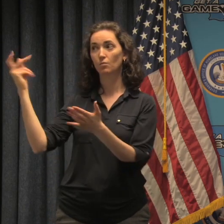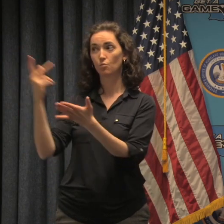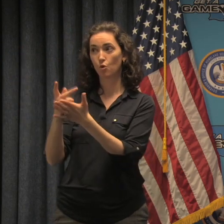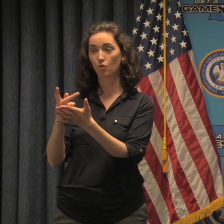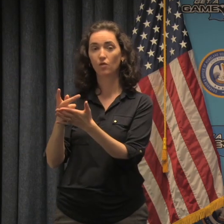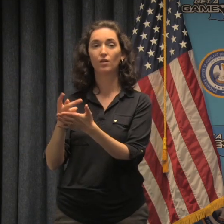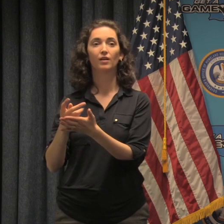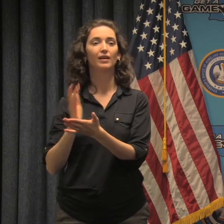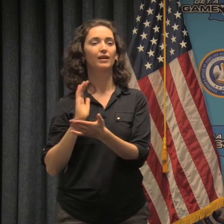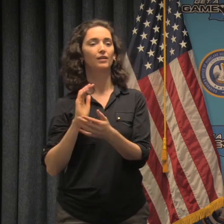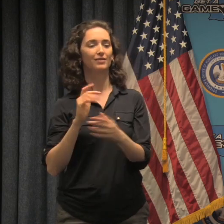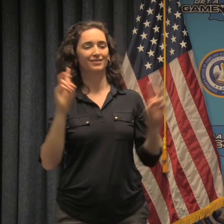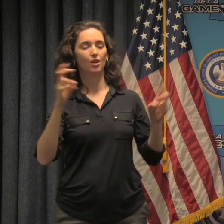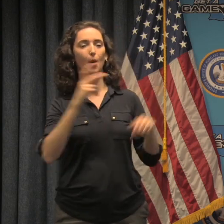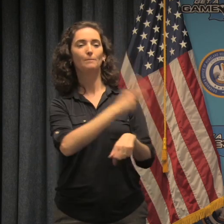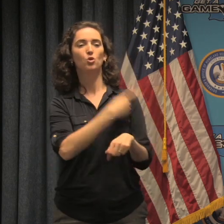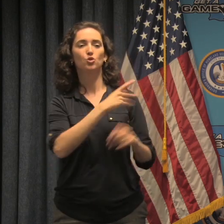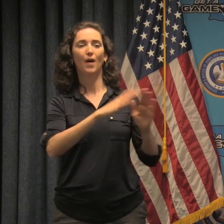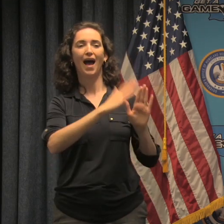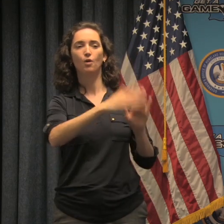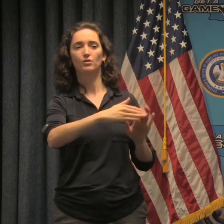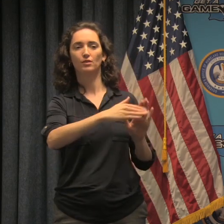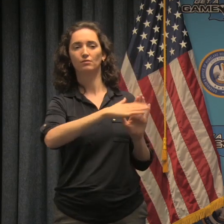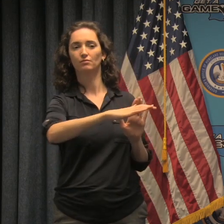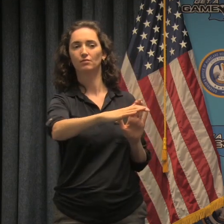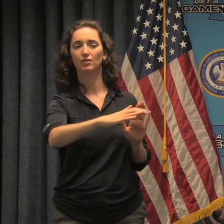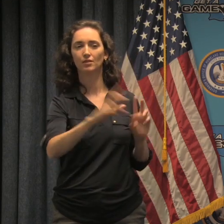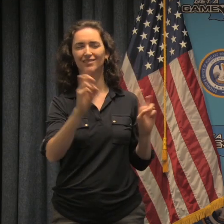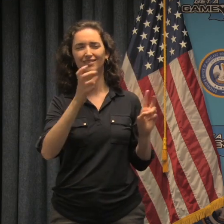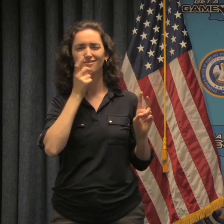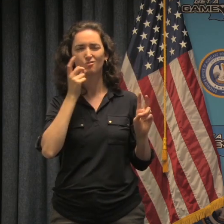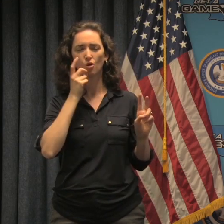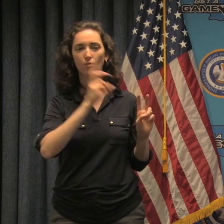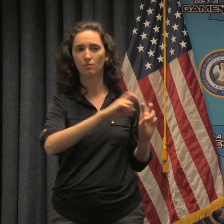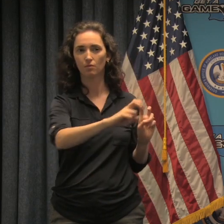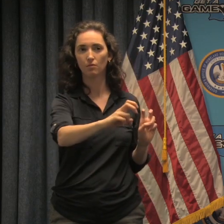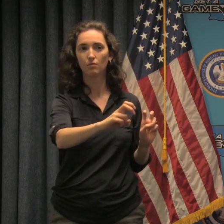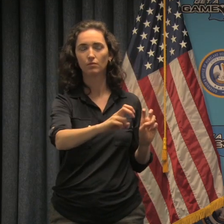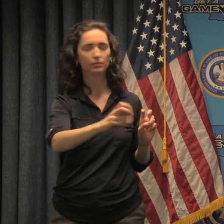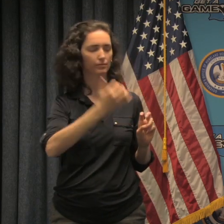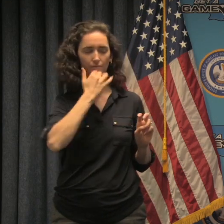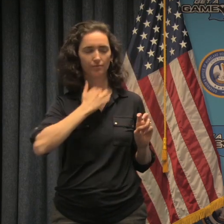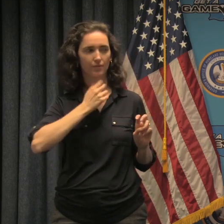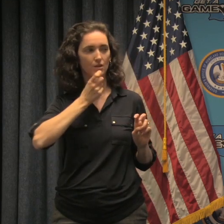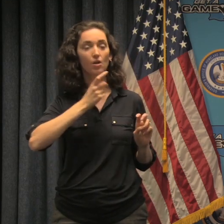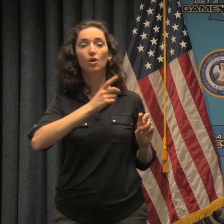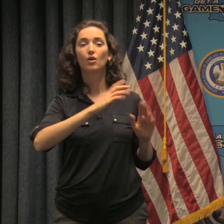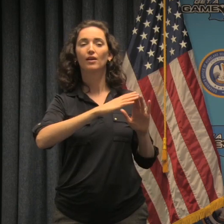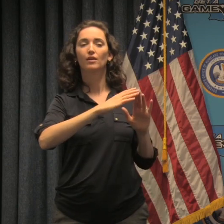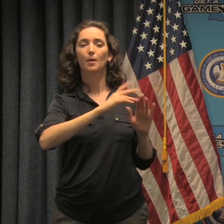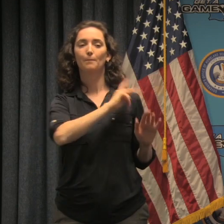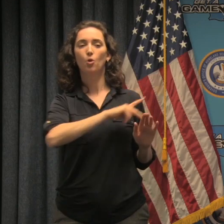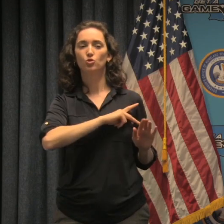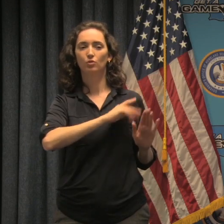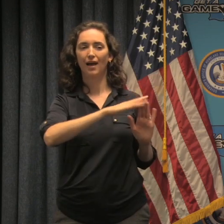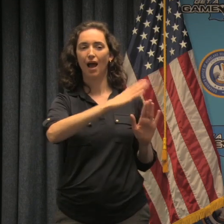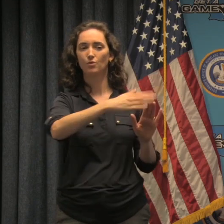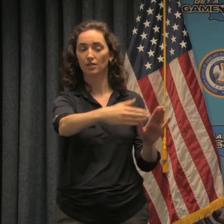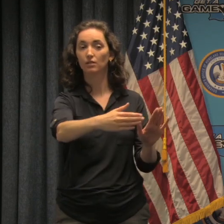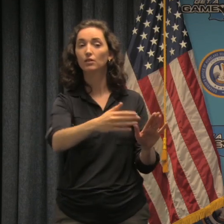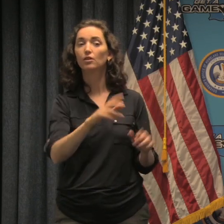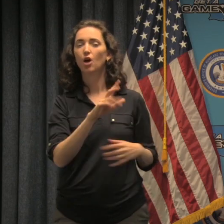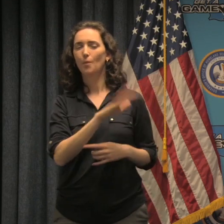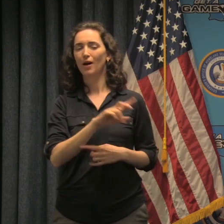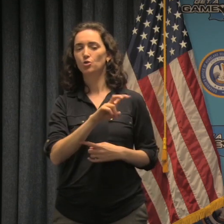our personal housing unit, which is going to have about 250 patients who likely have COVID, but they don't have the